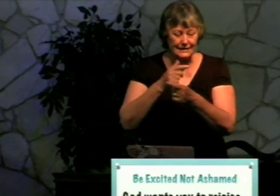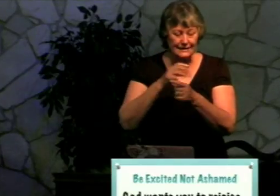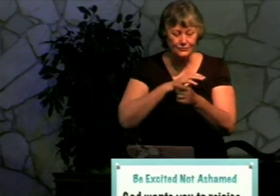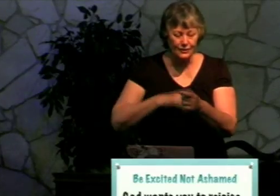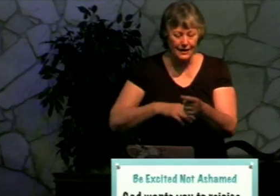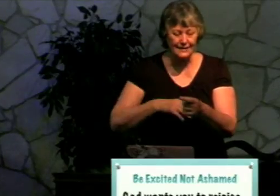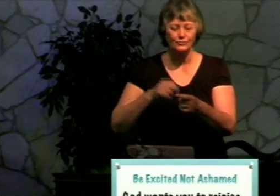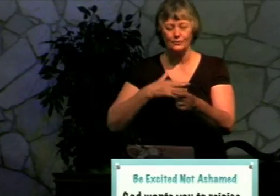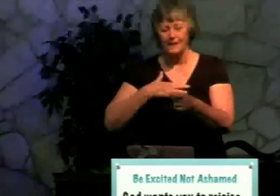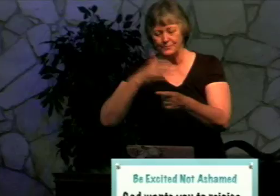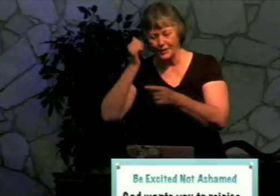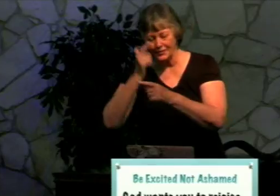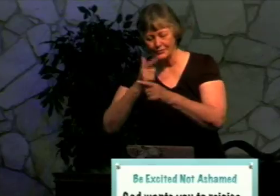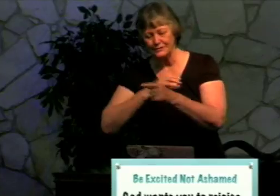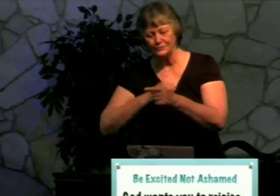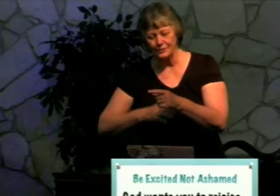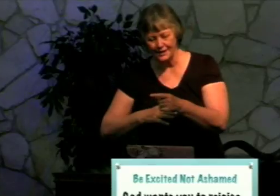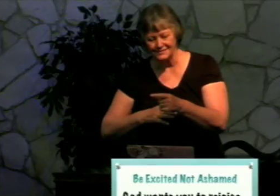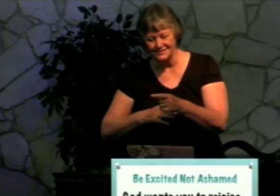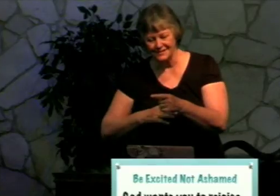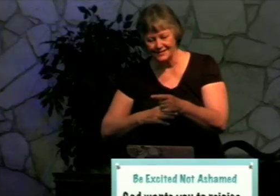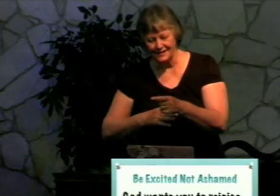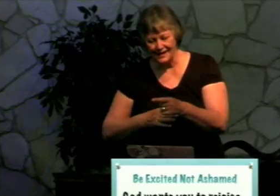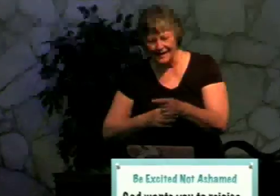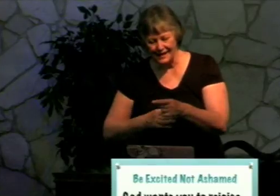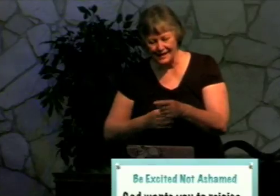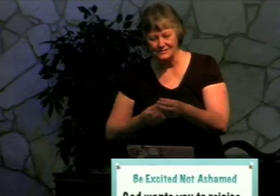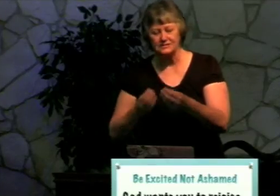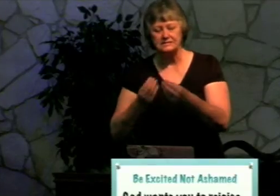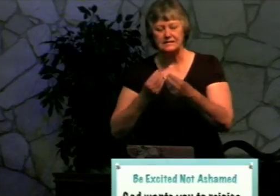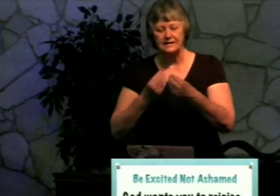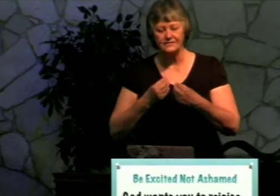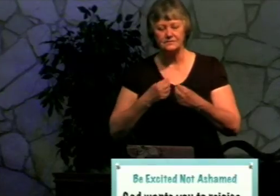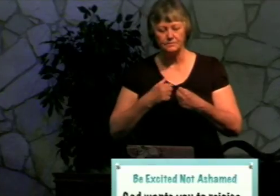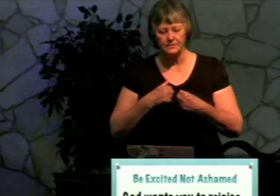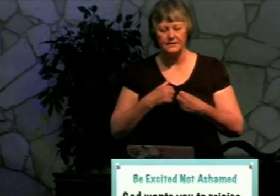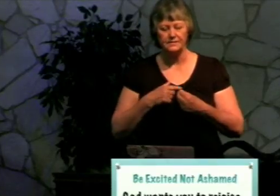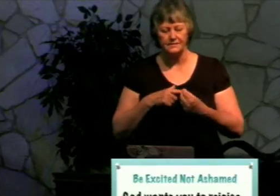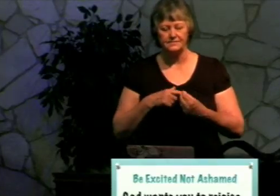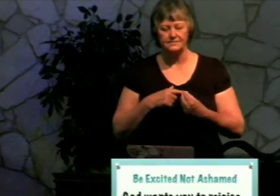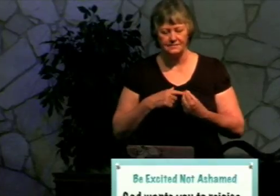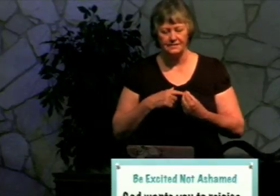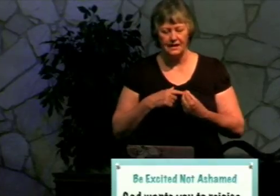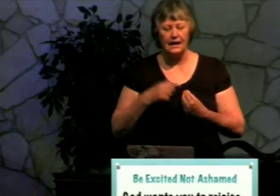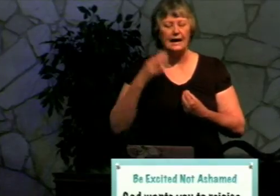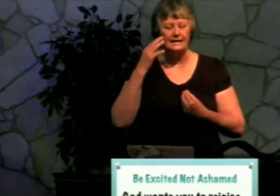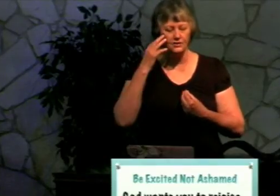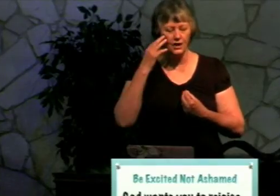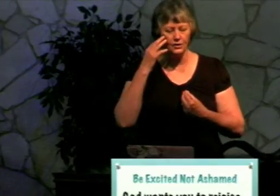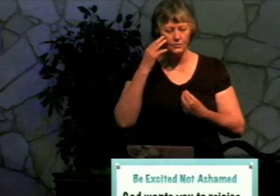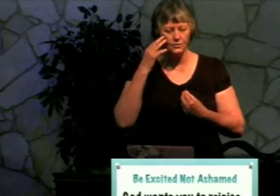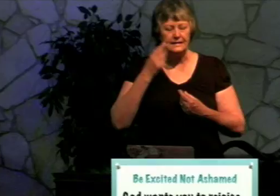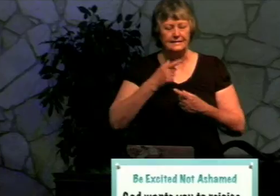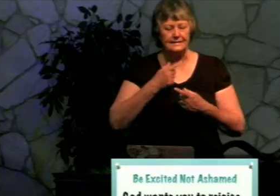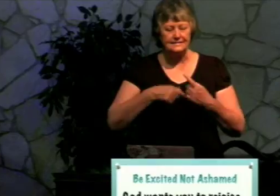in Christ or my brother in Christ has given me this. I know it